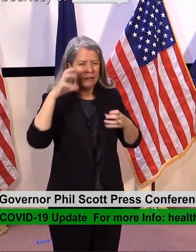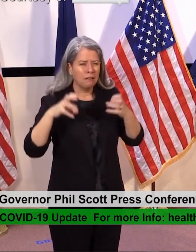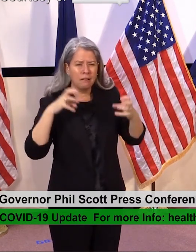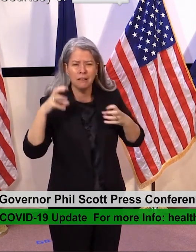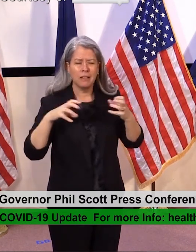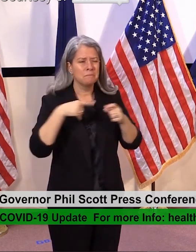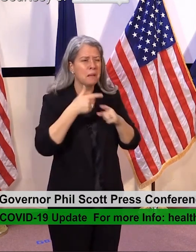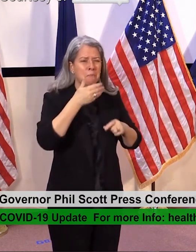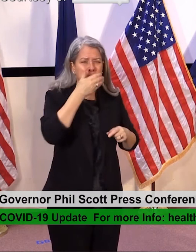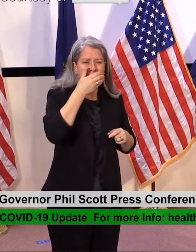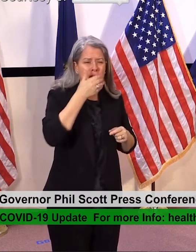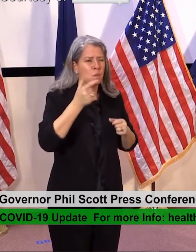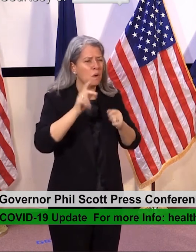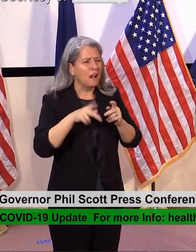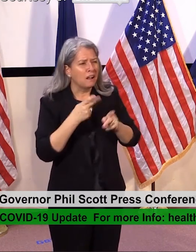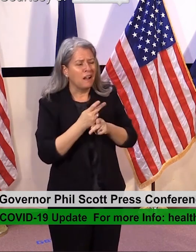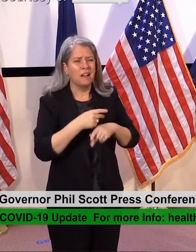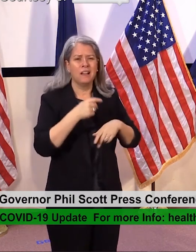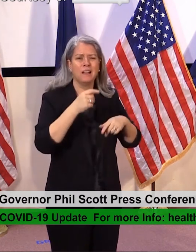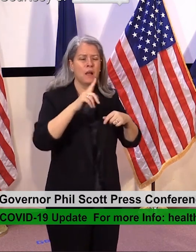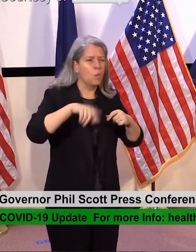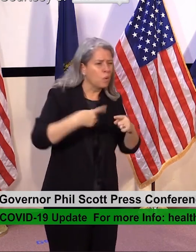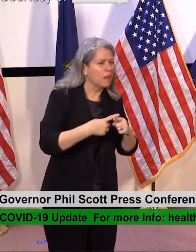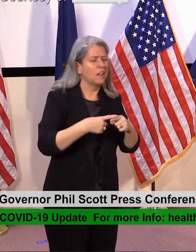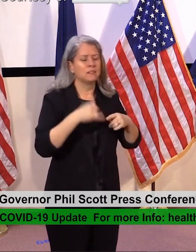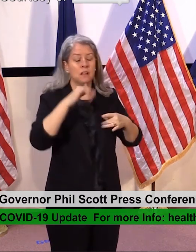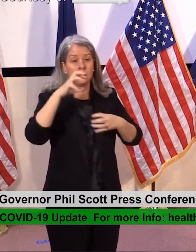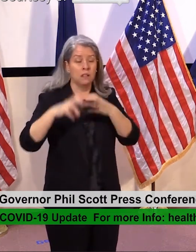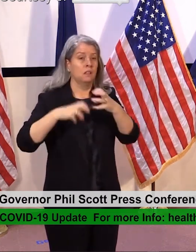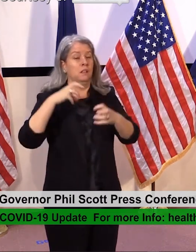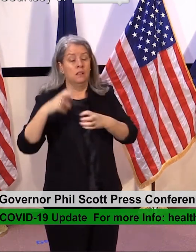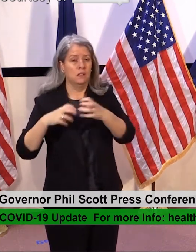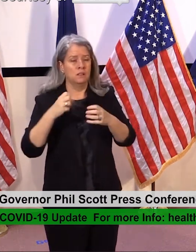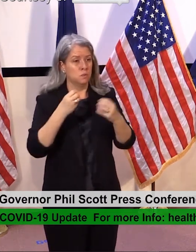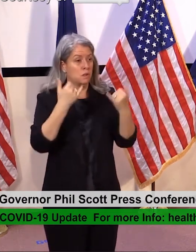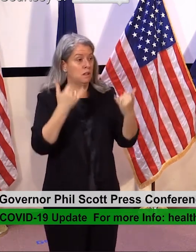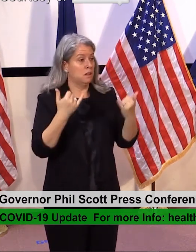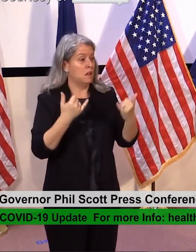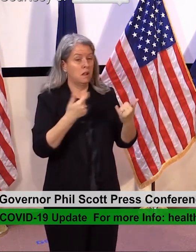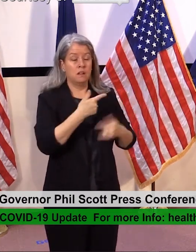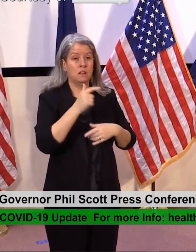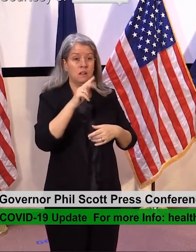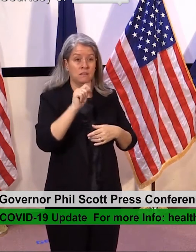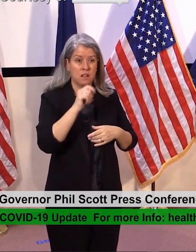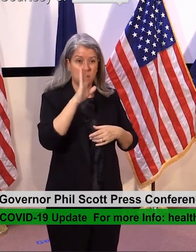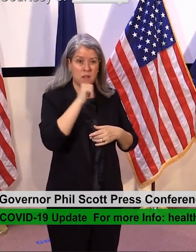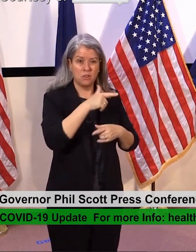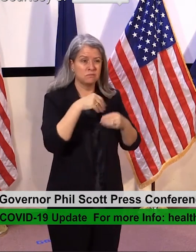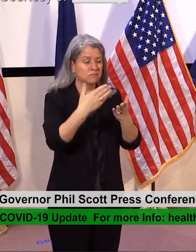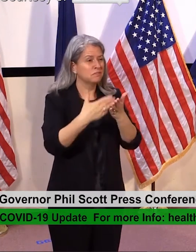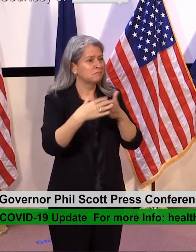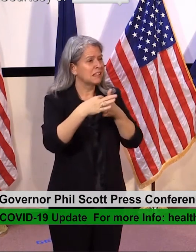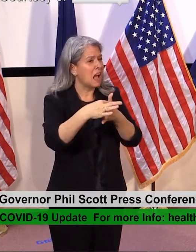kind of mask when in the public, not for health providers, but for people. Do you think it's appropriate for the state of Vermont just to issue some kind of guidance